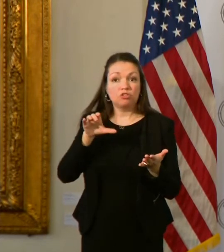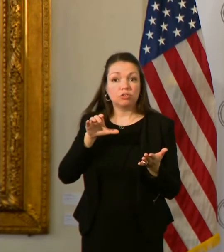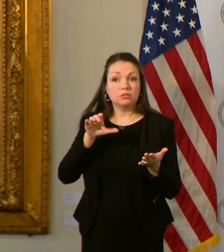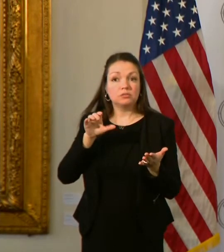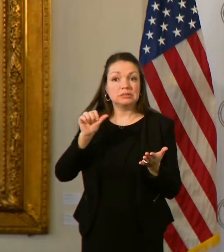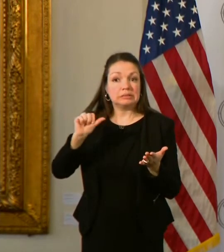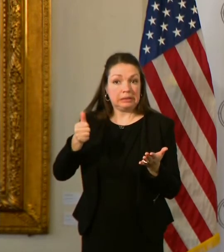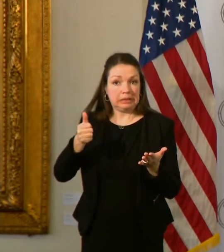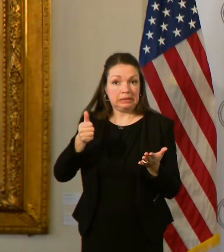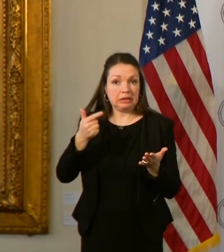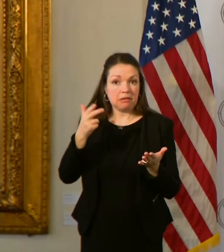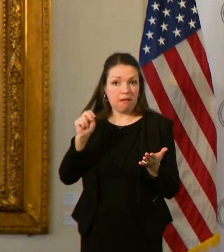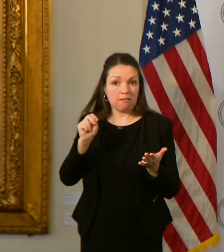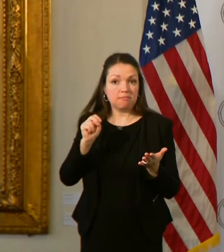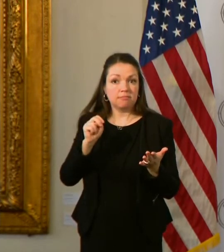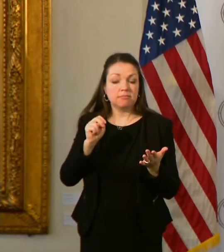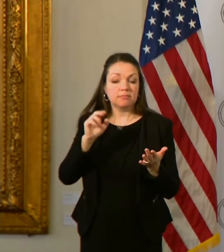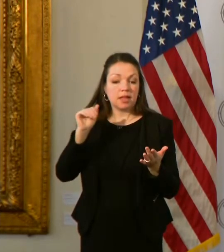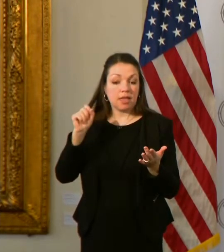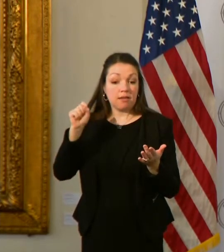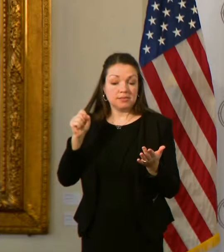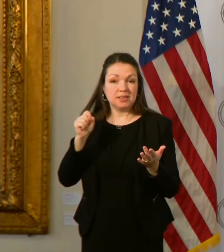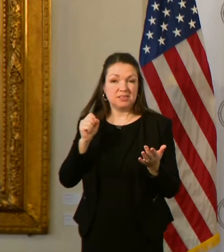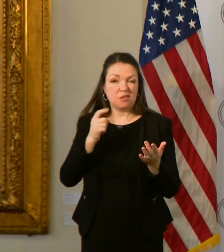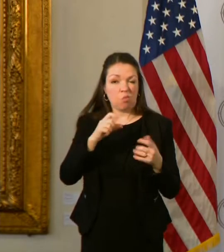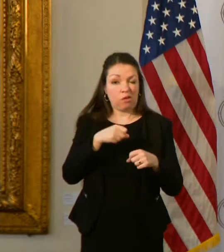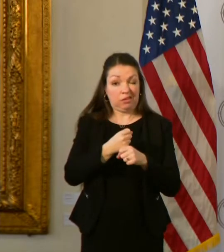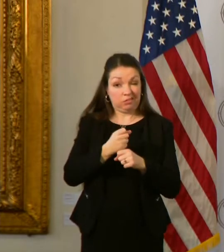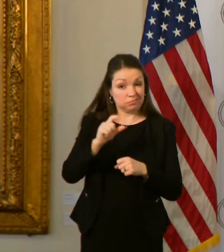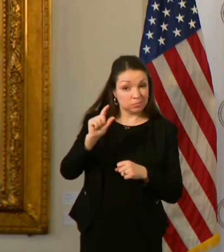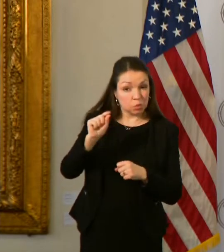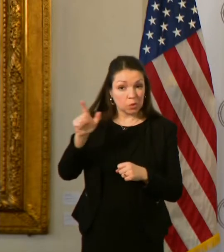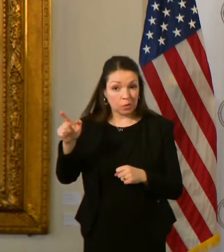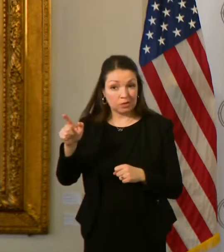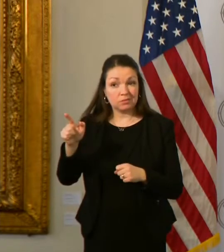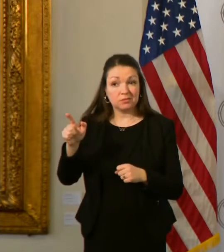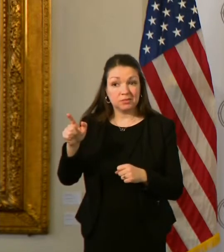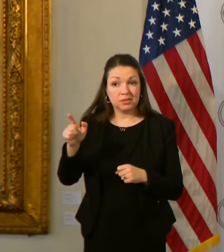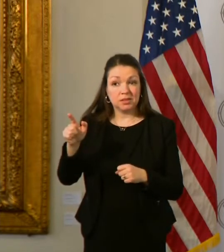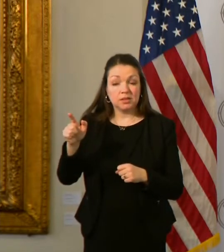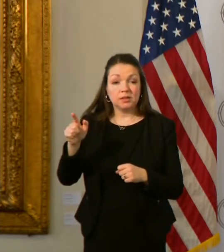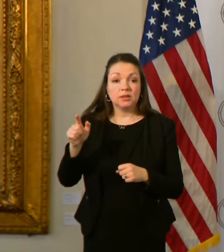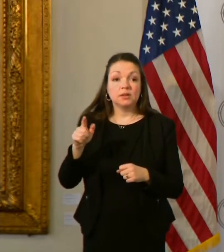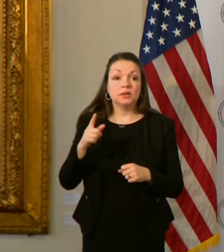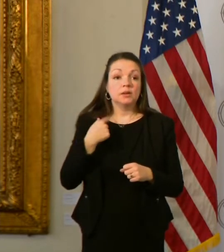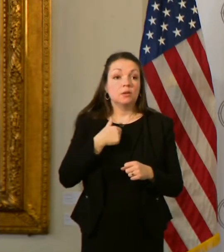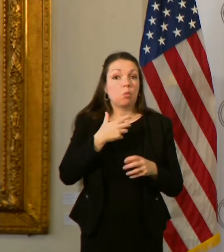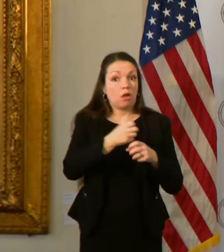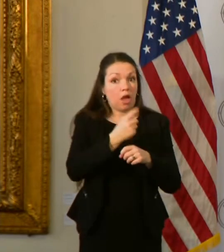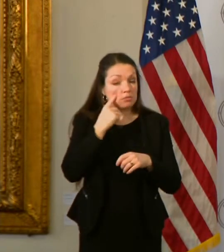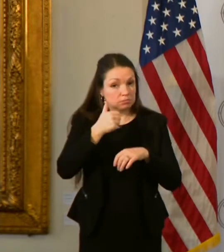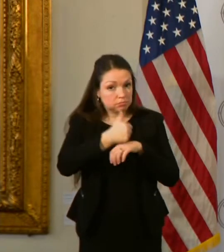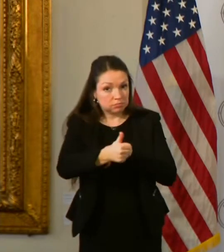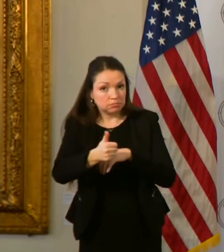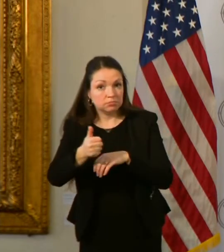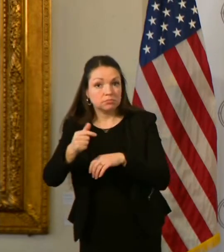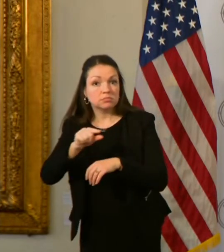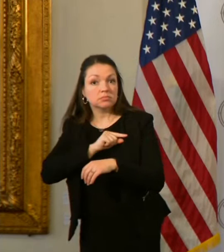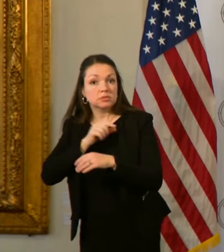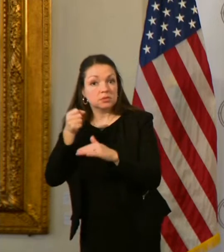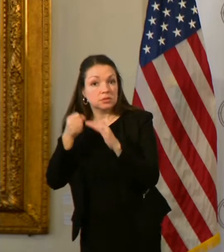7,110 gun cases in 2021, and we secured convictions on